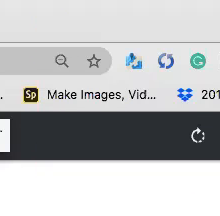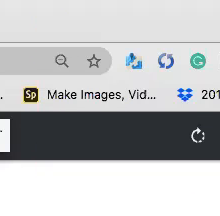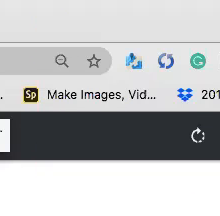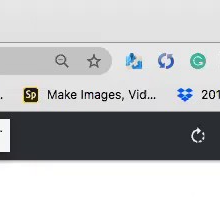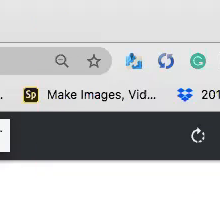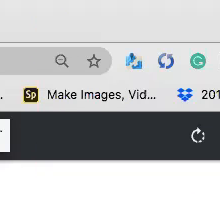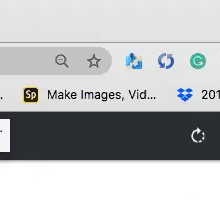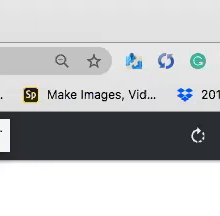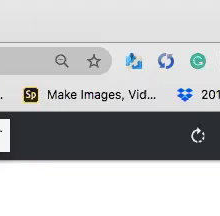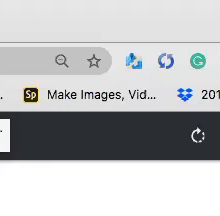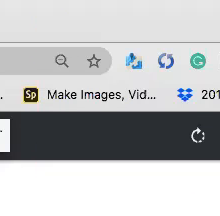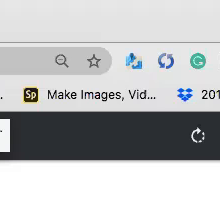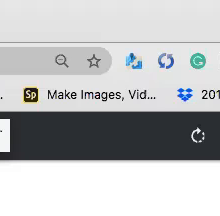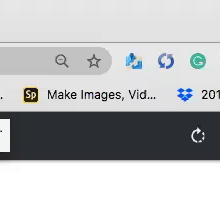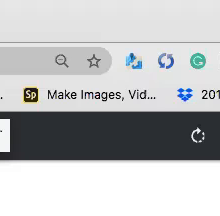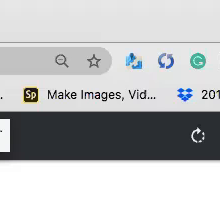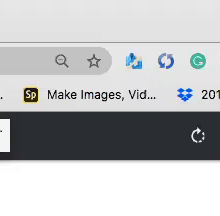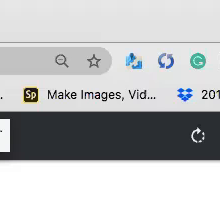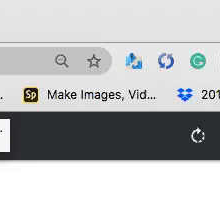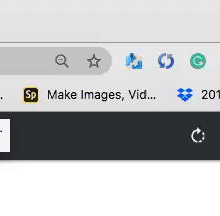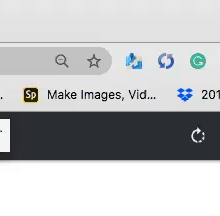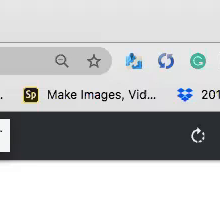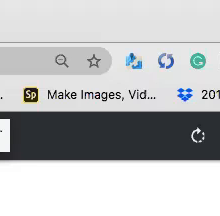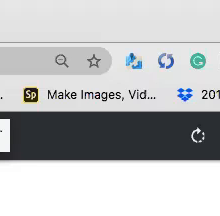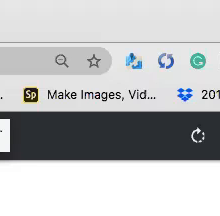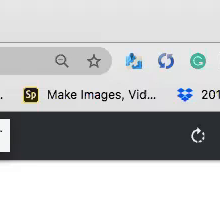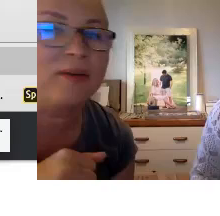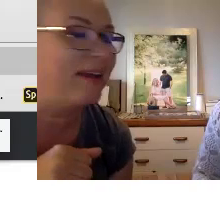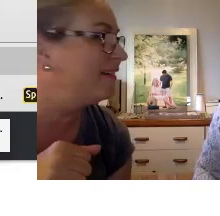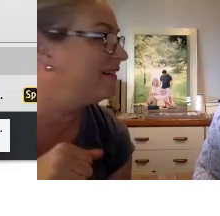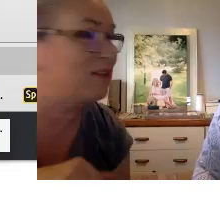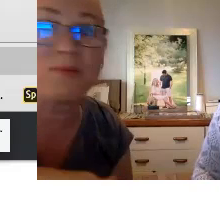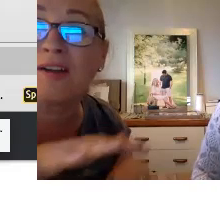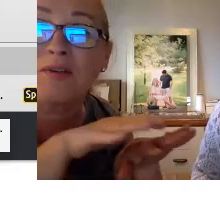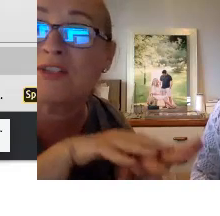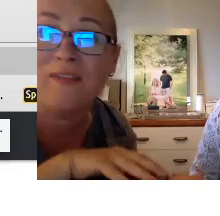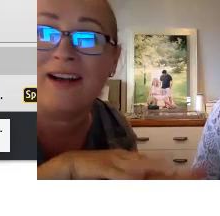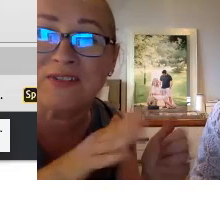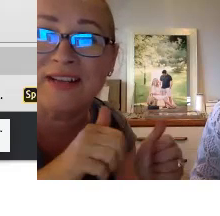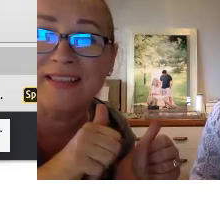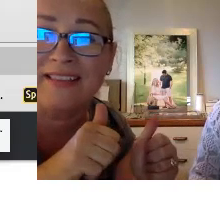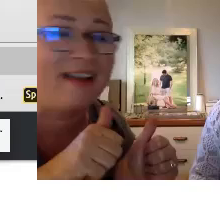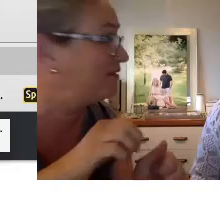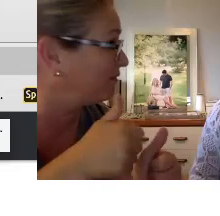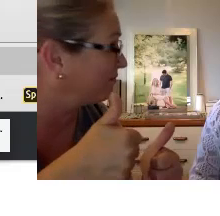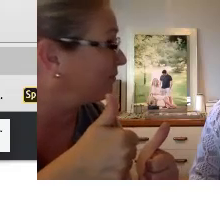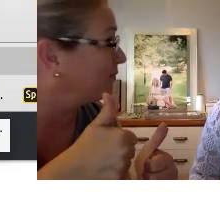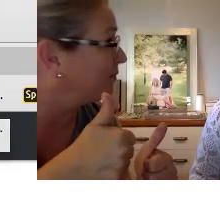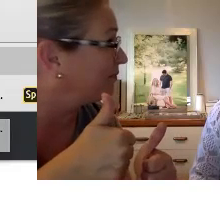So yeah, everybody's saying good in the chat there, Gordana. Okay. So we're not going too fast or anything like